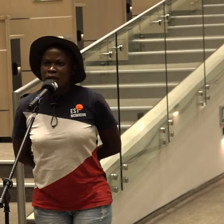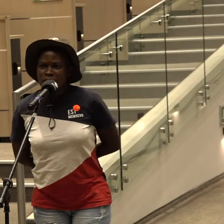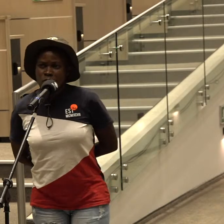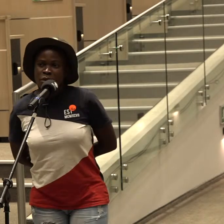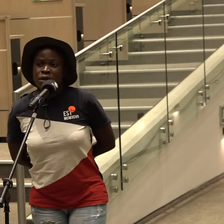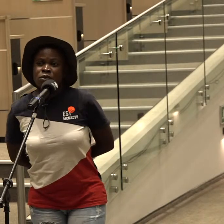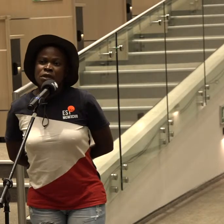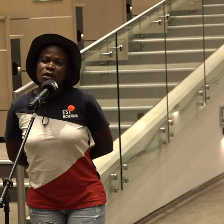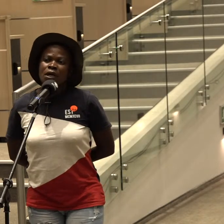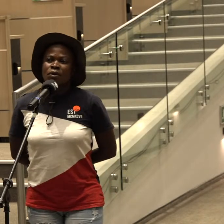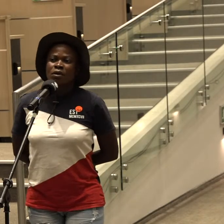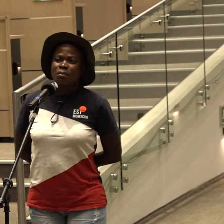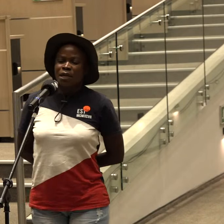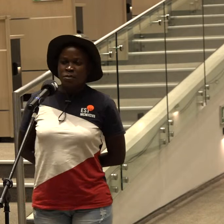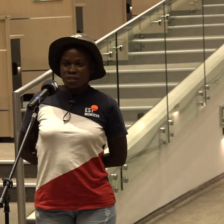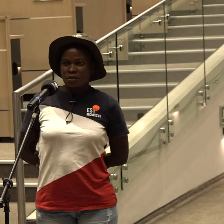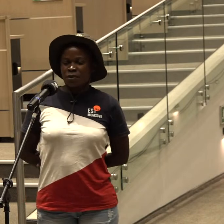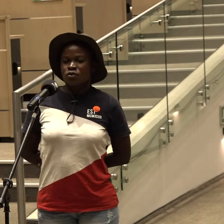foreign